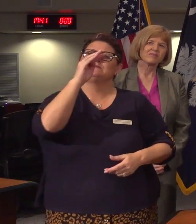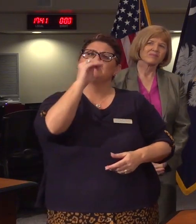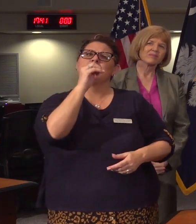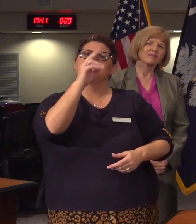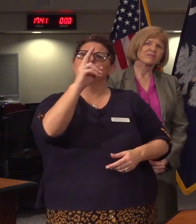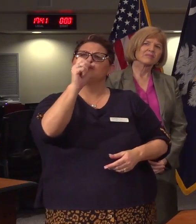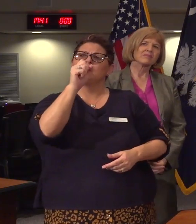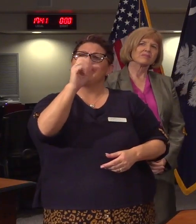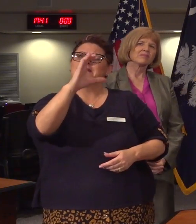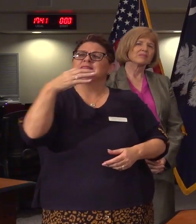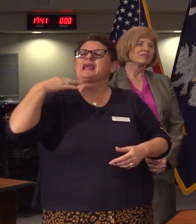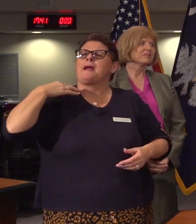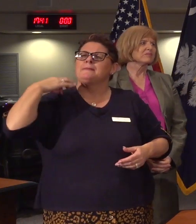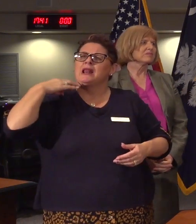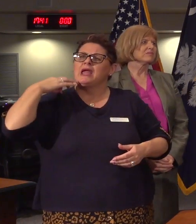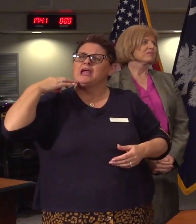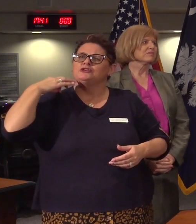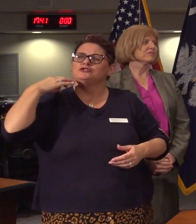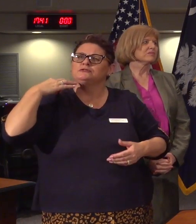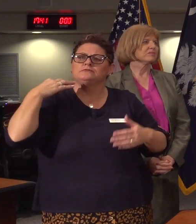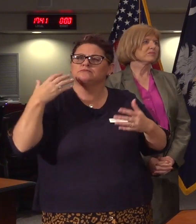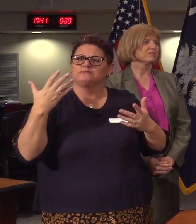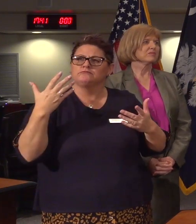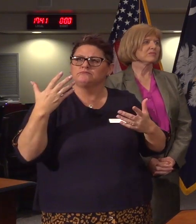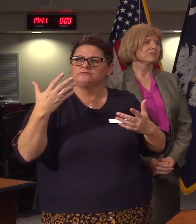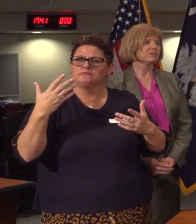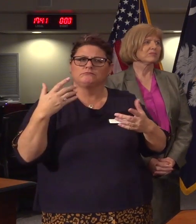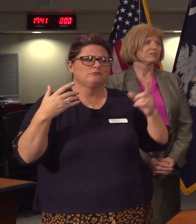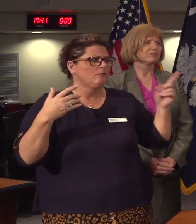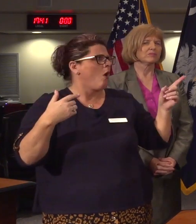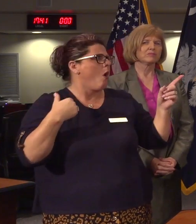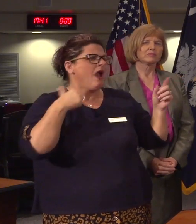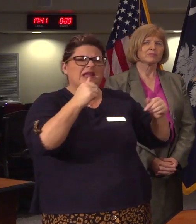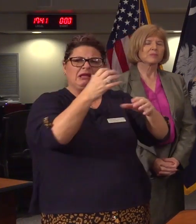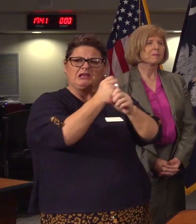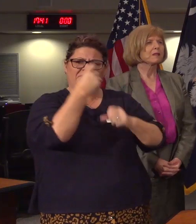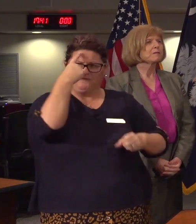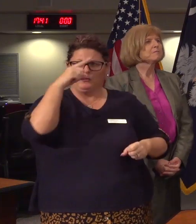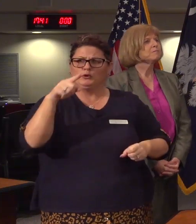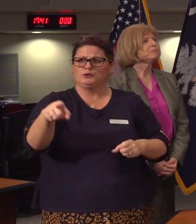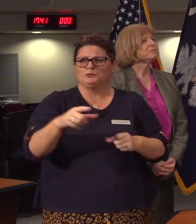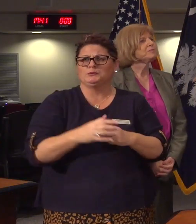application to process the test? Do we know? We can get that information for you.